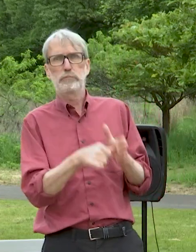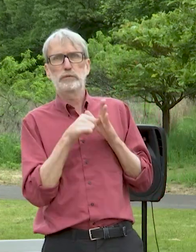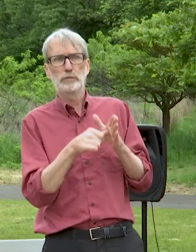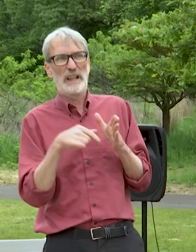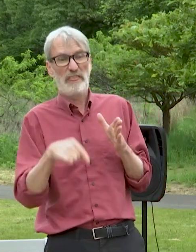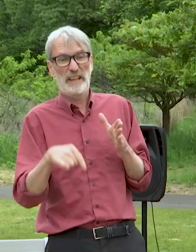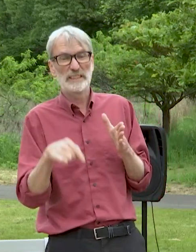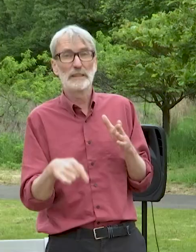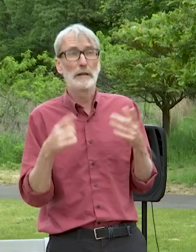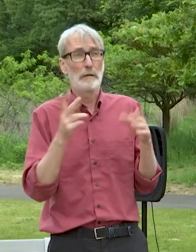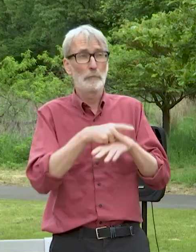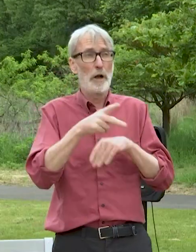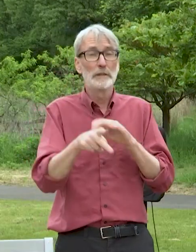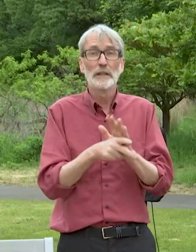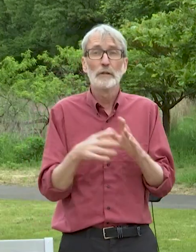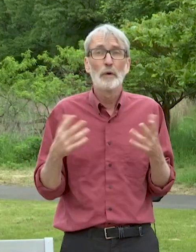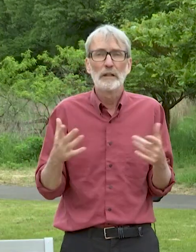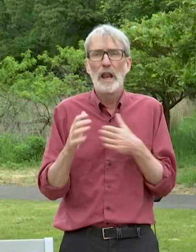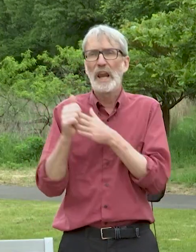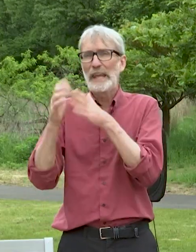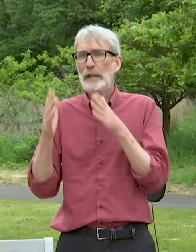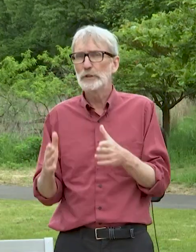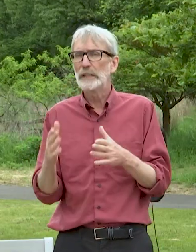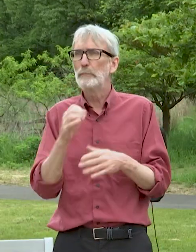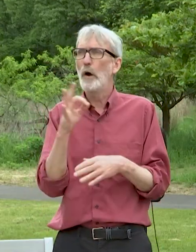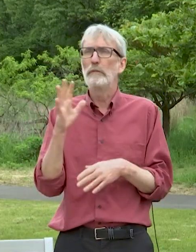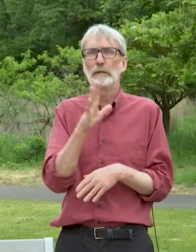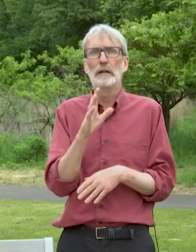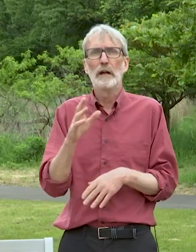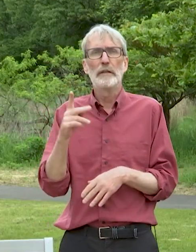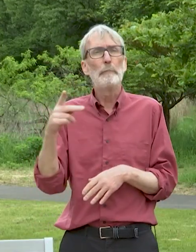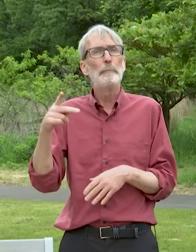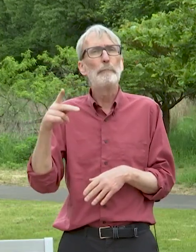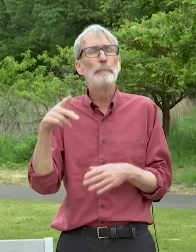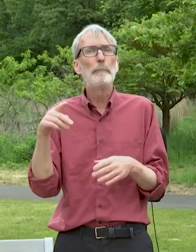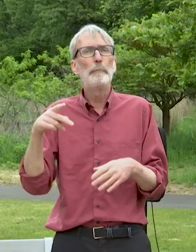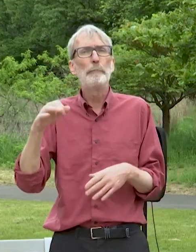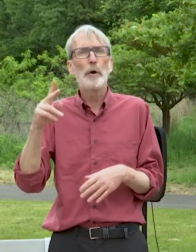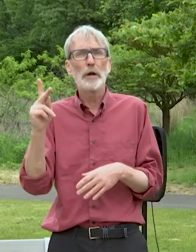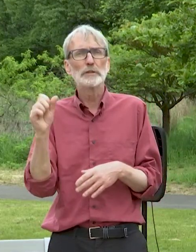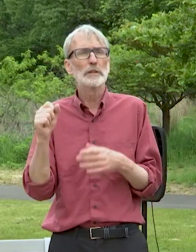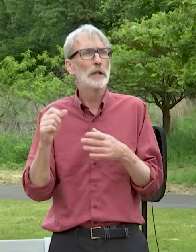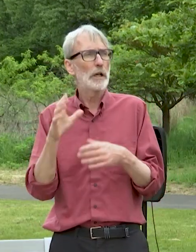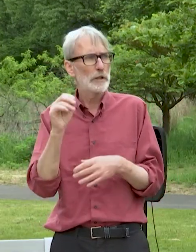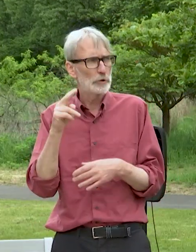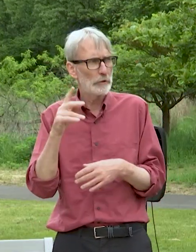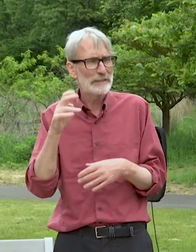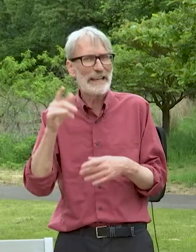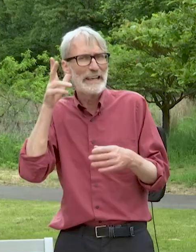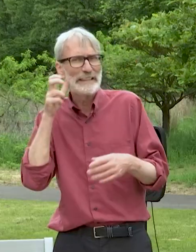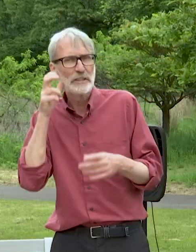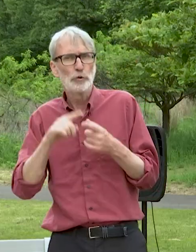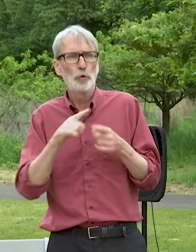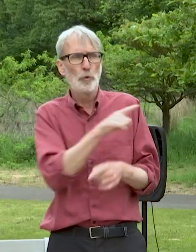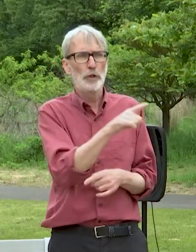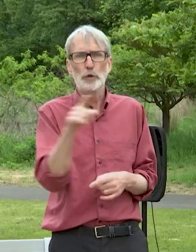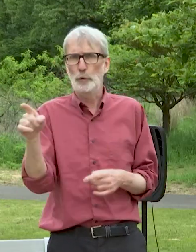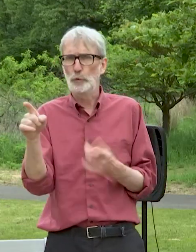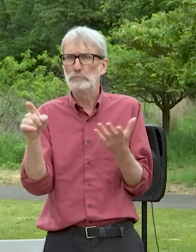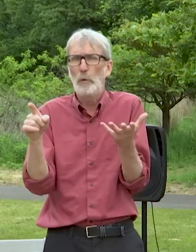project is that the leadership of the Parks Conservancy listened to the community, addressing the need